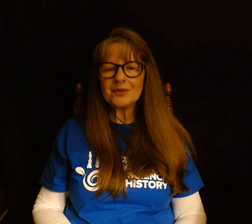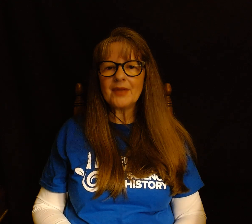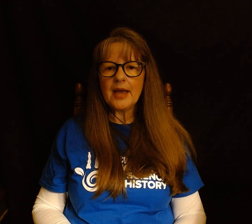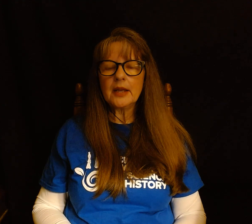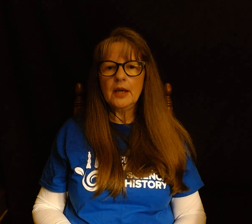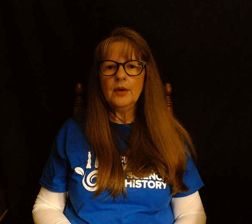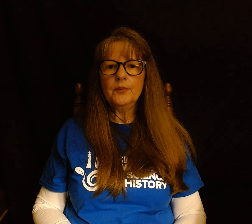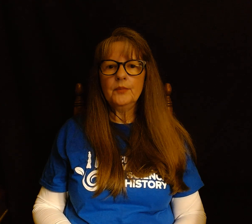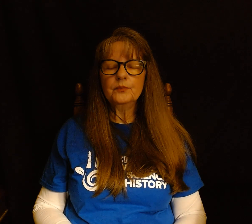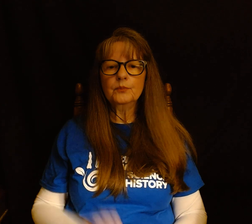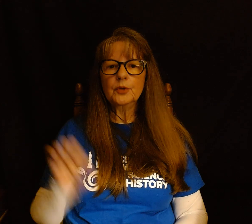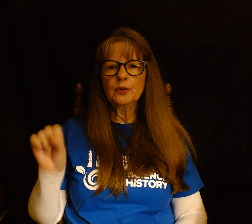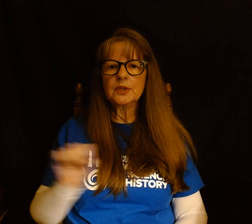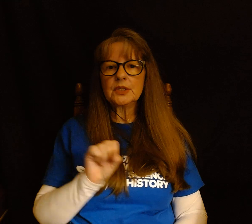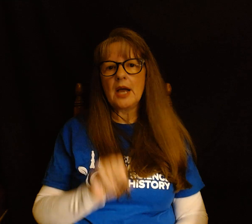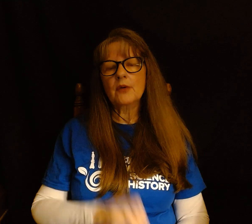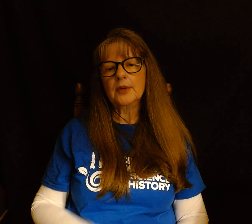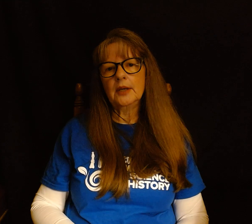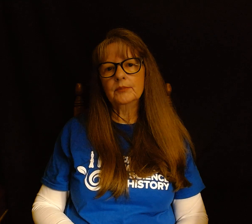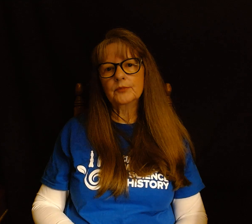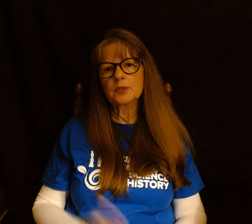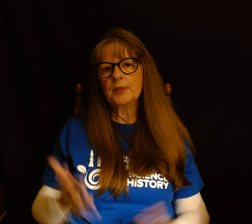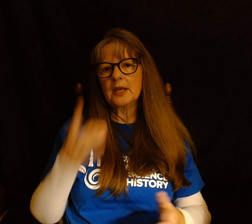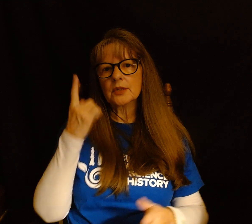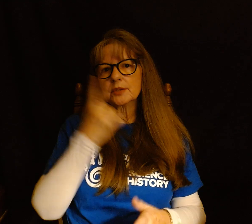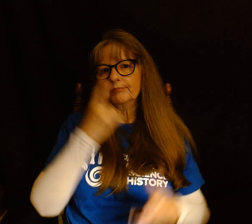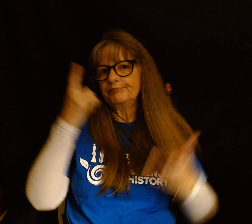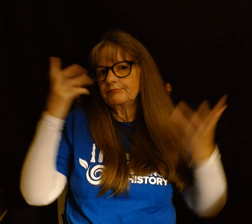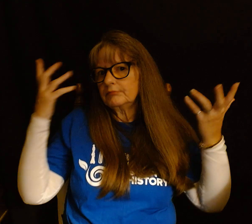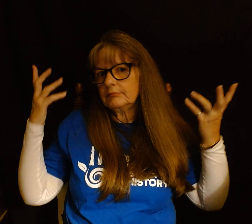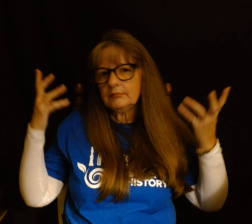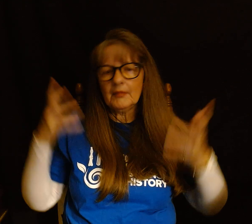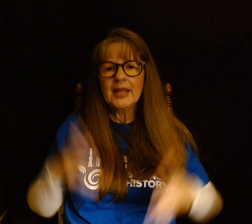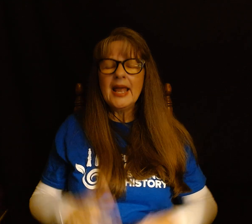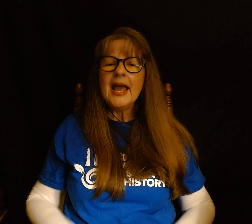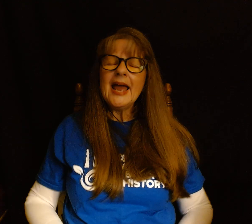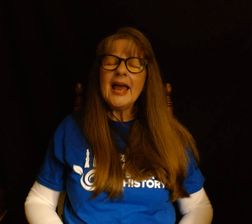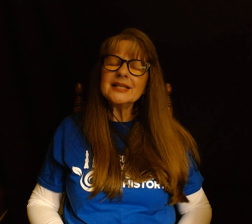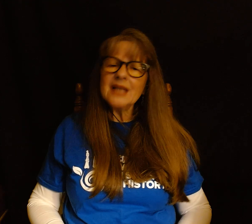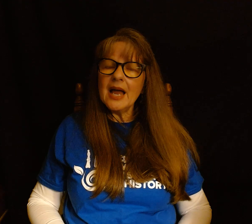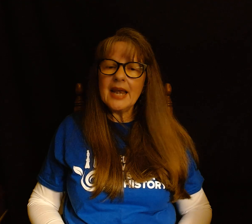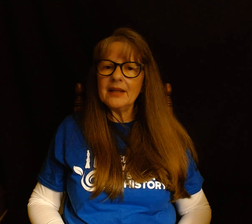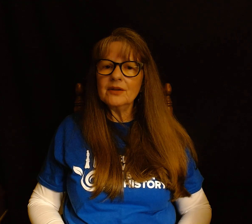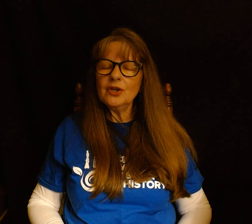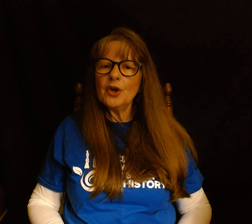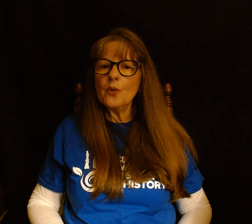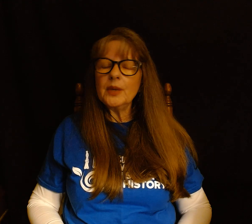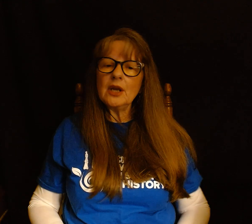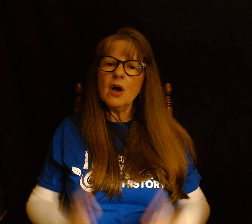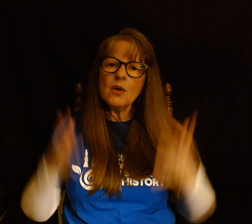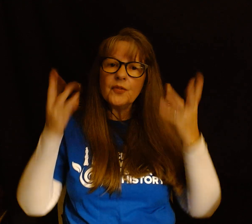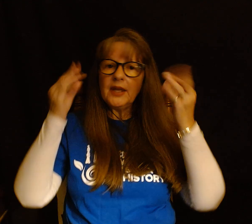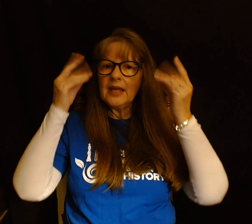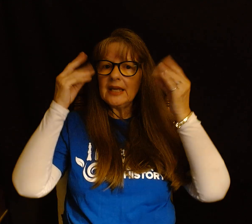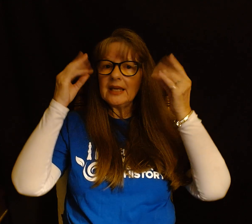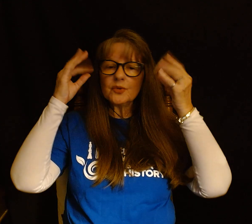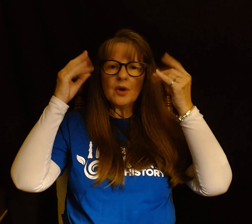that when you're in the South, just because. And it's not, and we can all think, because we're all